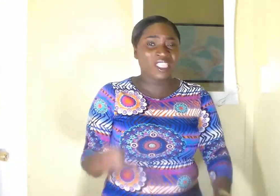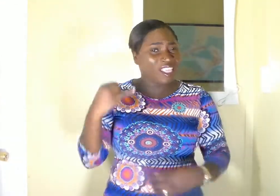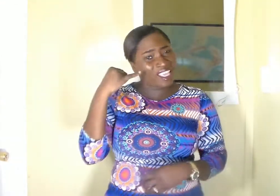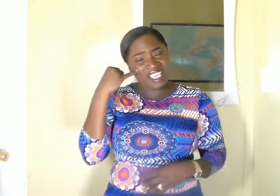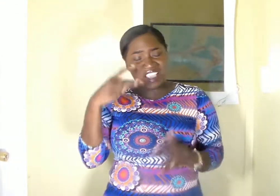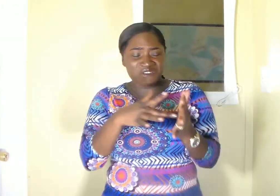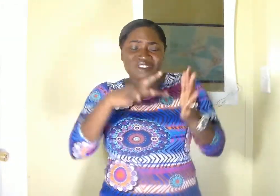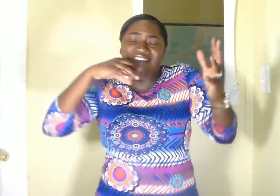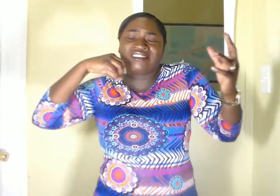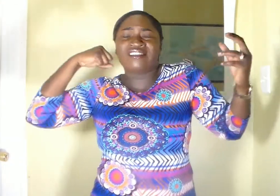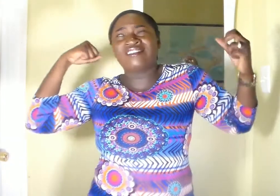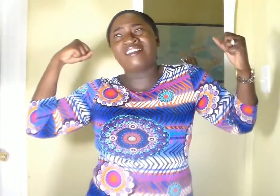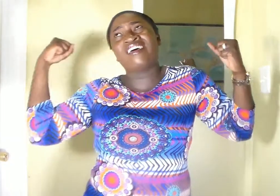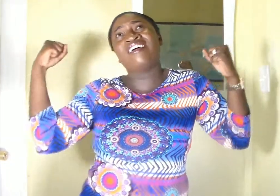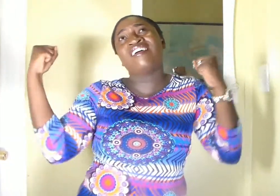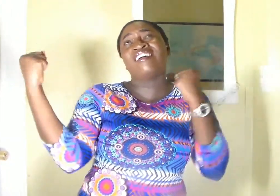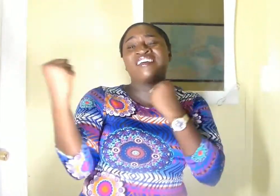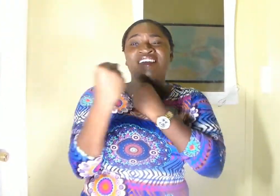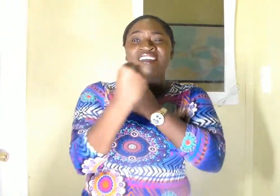If this is love,